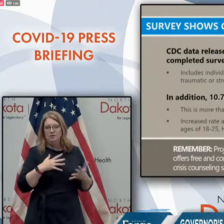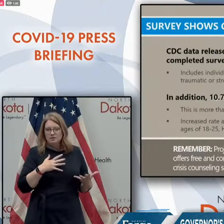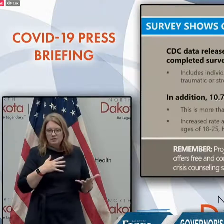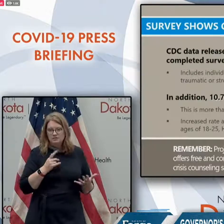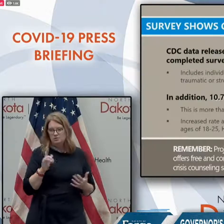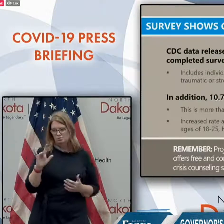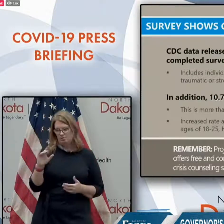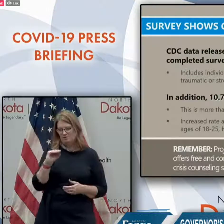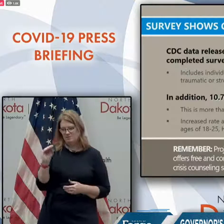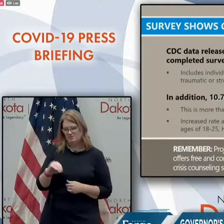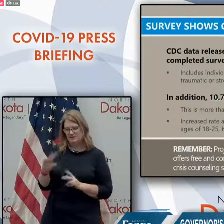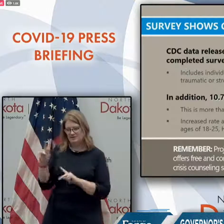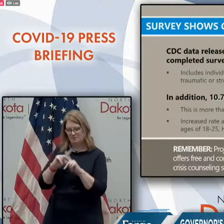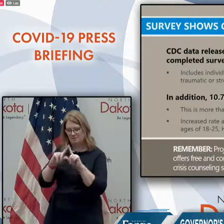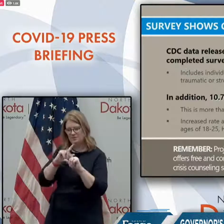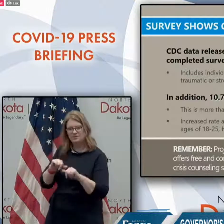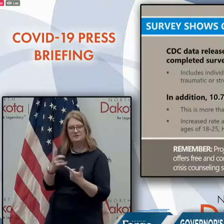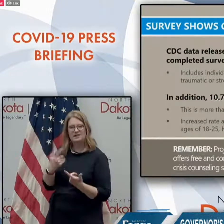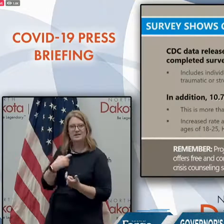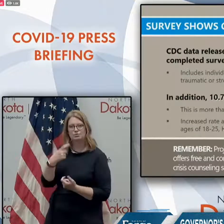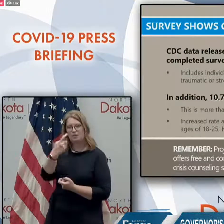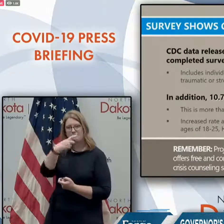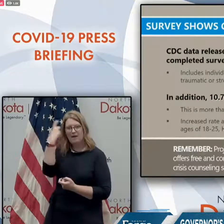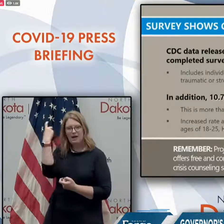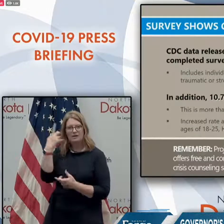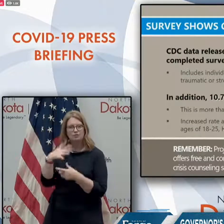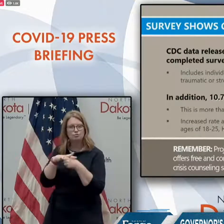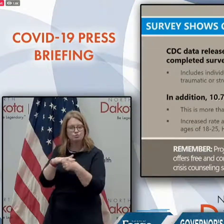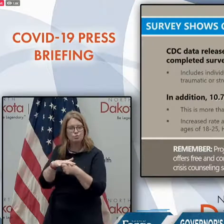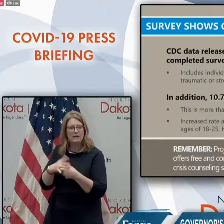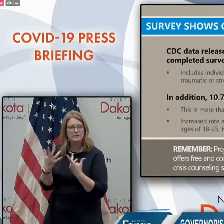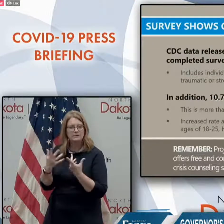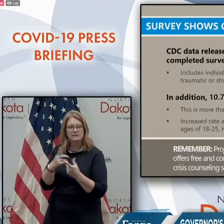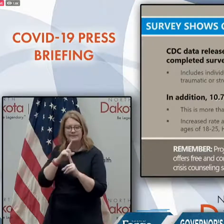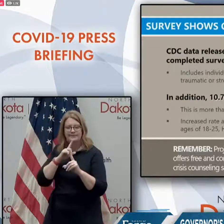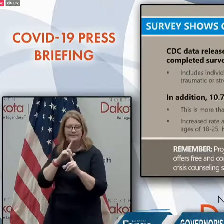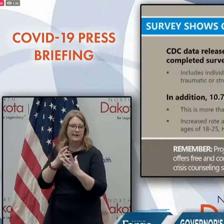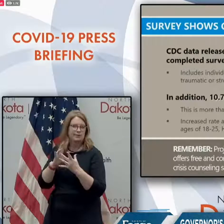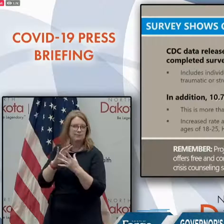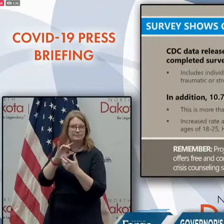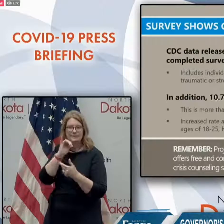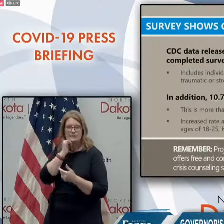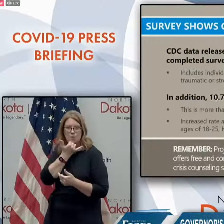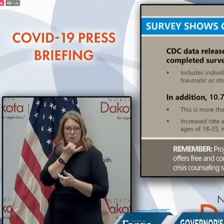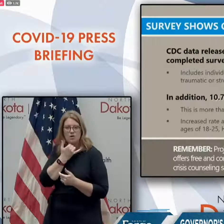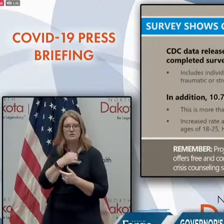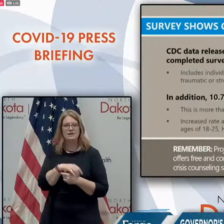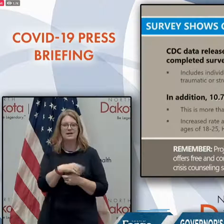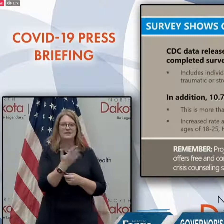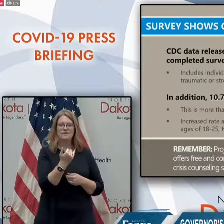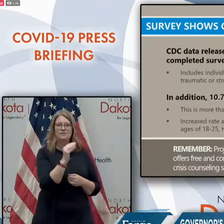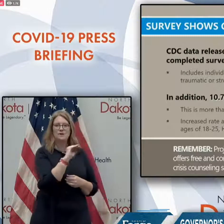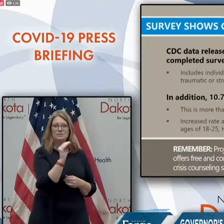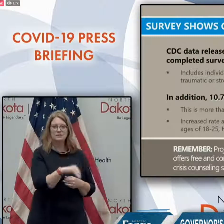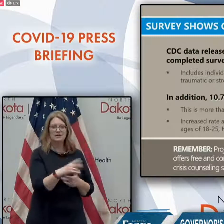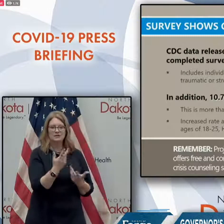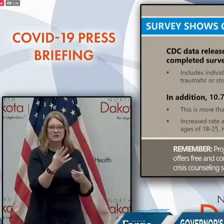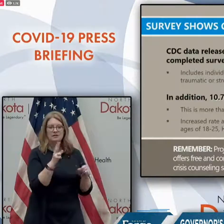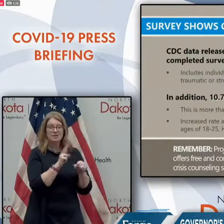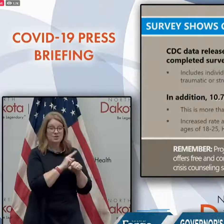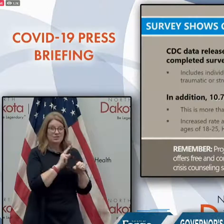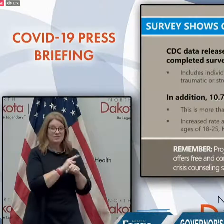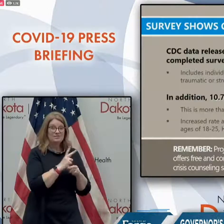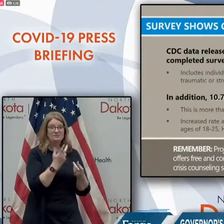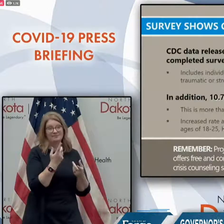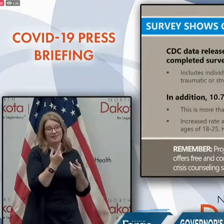25% reported traumatic or stressor-related disorders, and 13% said that they were using substances